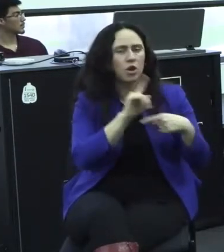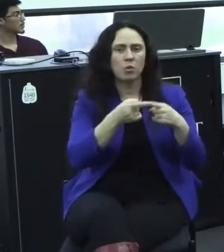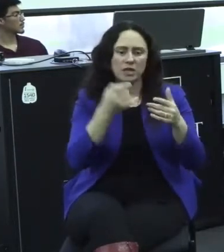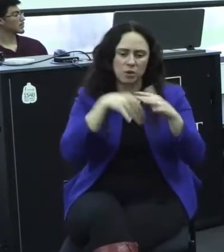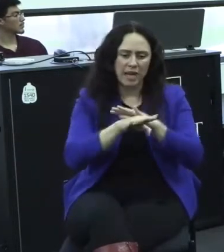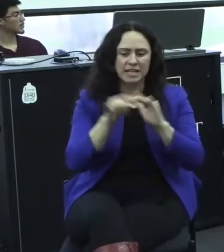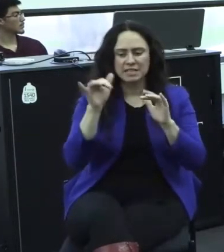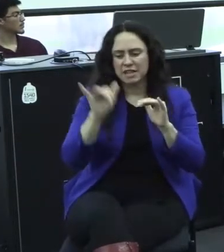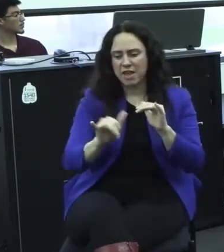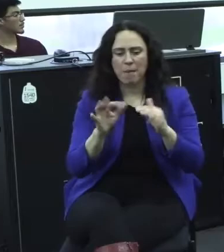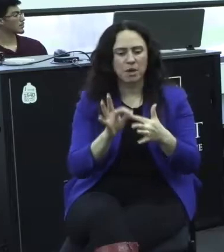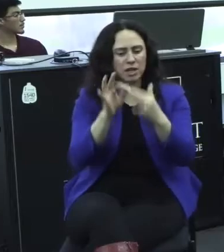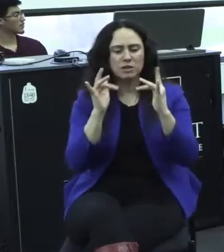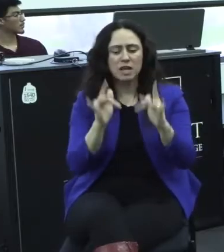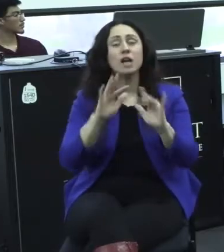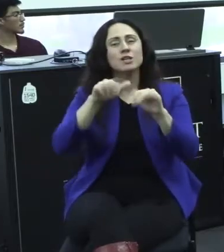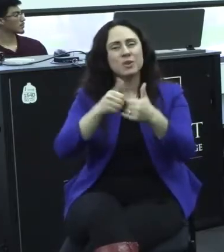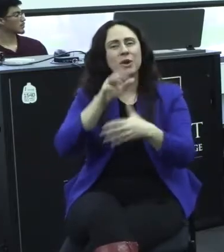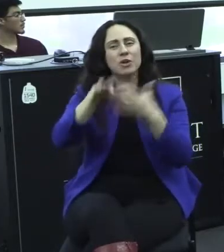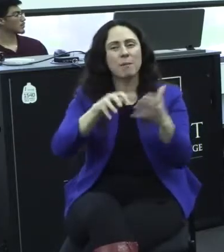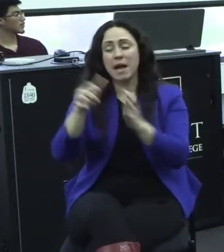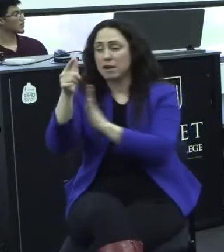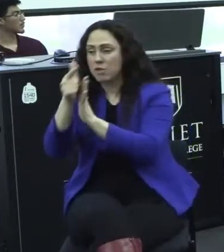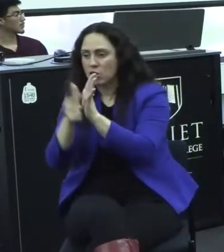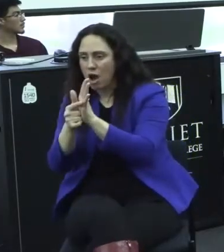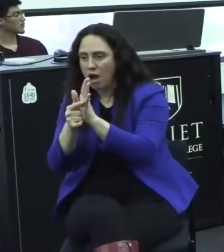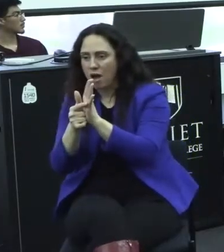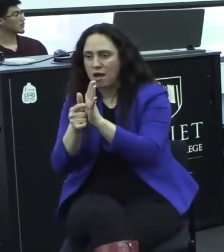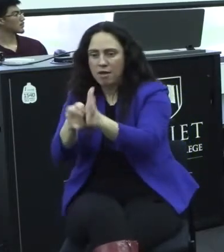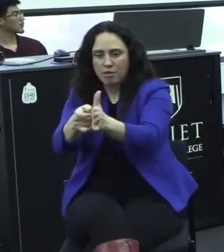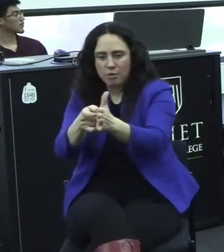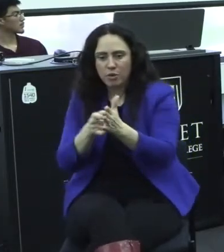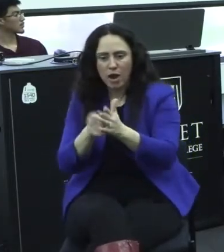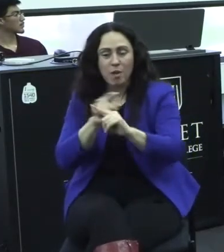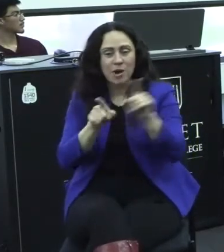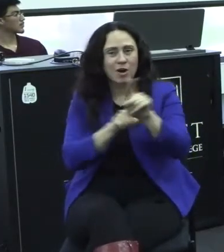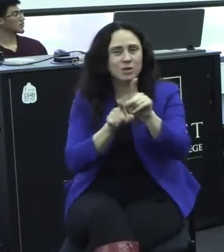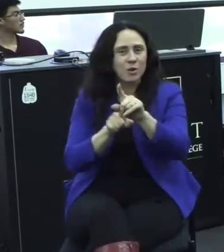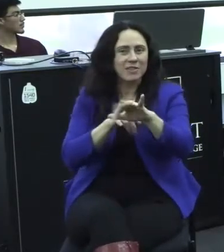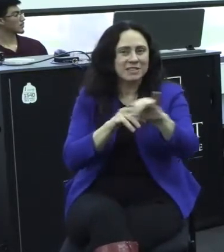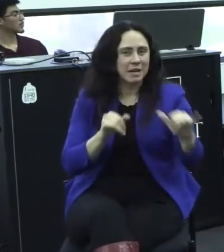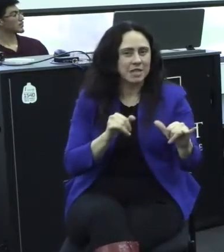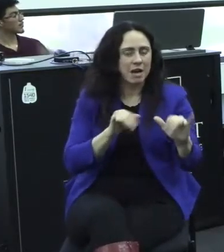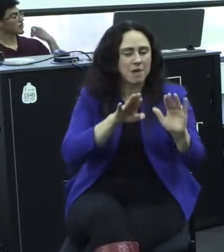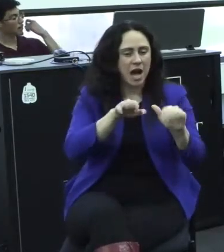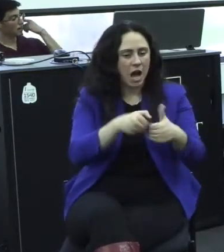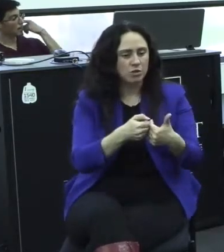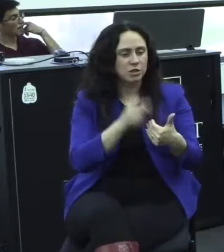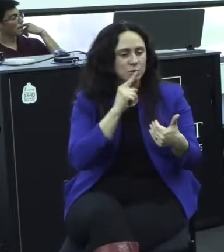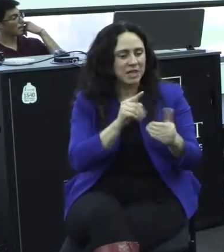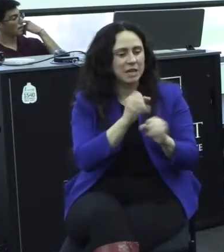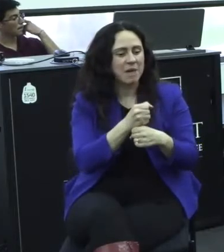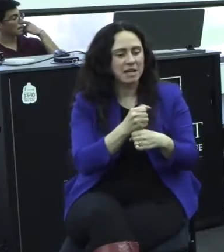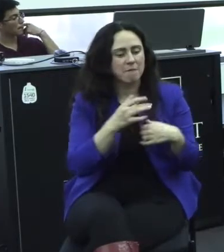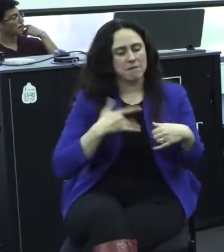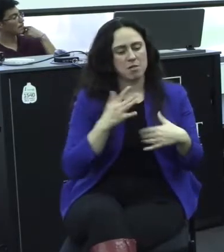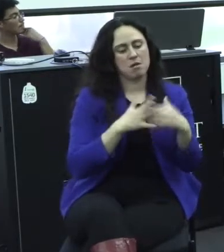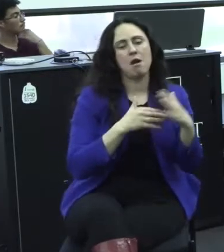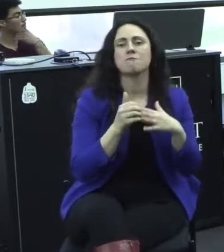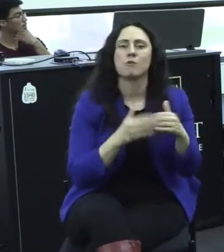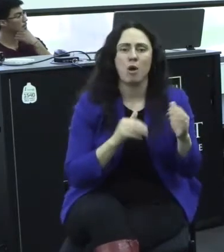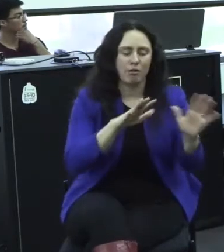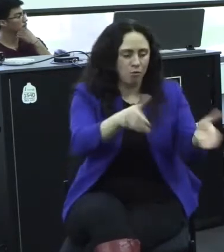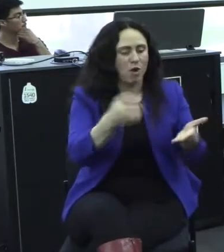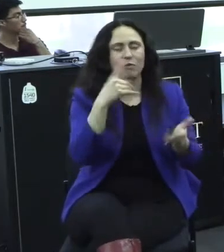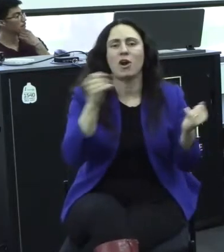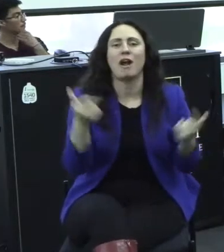space. So it's how you combine the law, the requirements, but how do you embrace them and make them better in order for